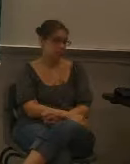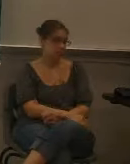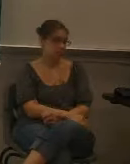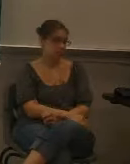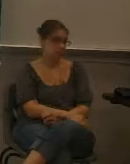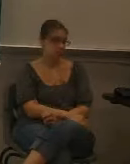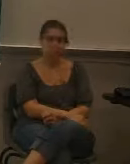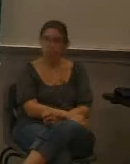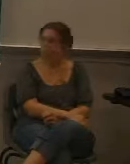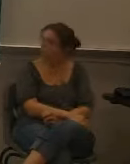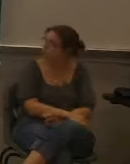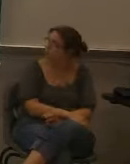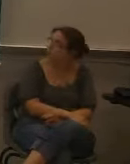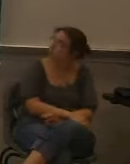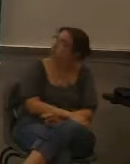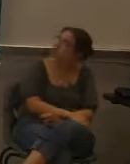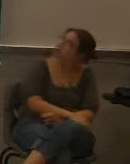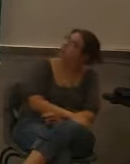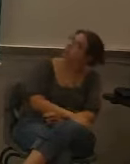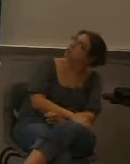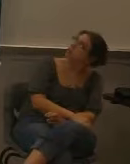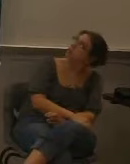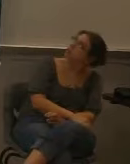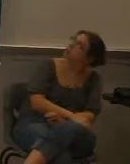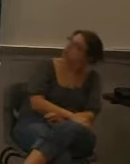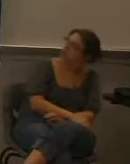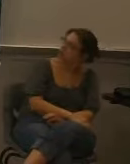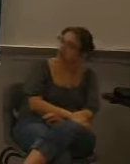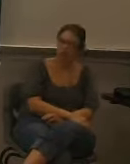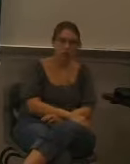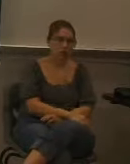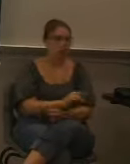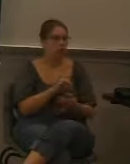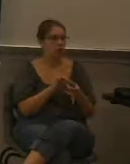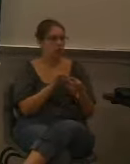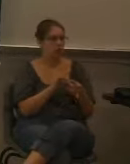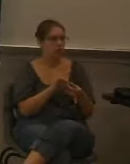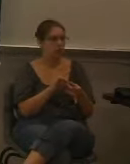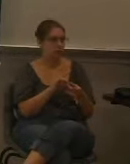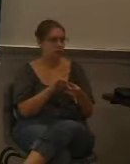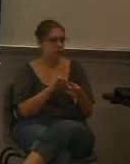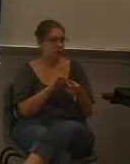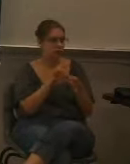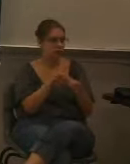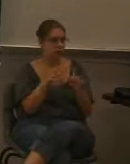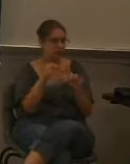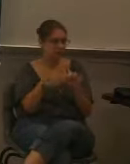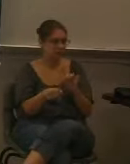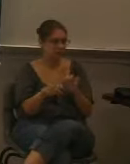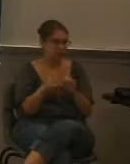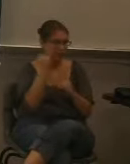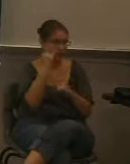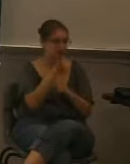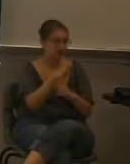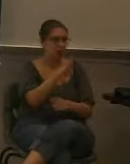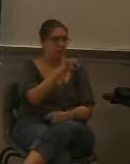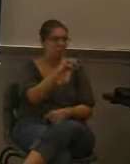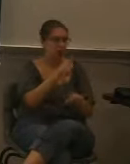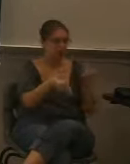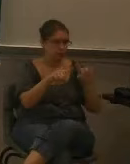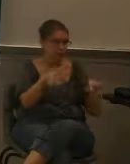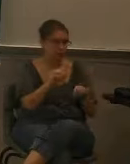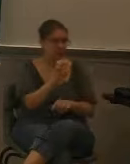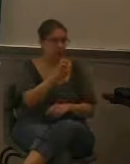Box and arrows. Okay, so related to this is this idea of biodiversity and ecosystem function.